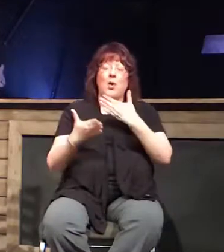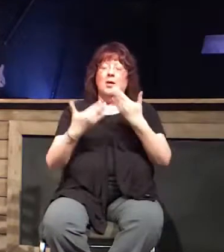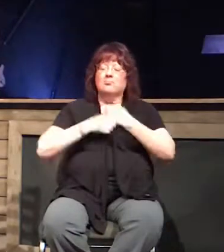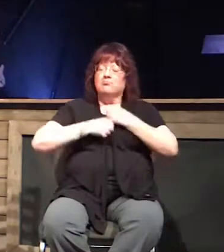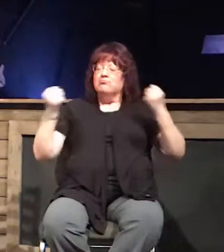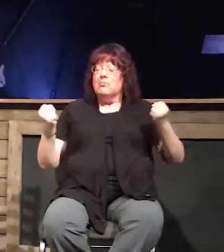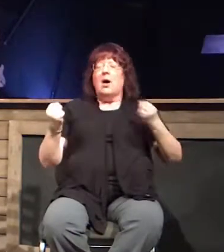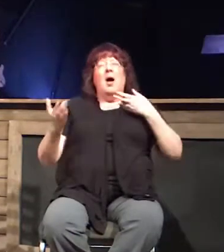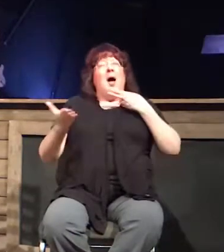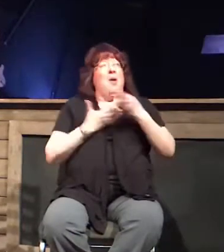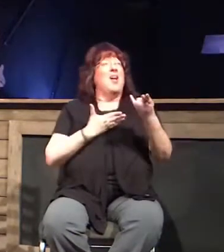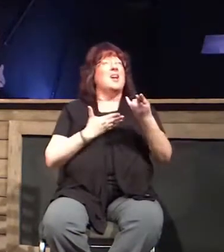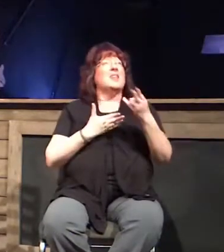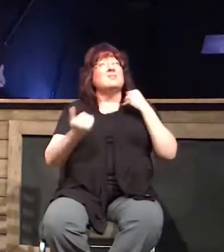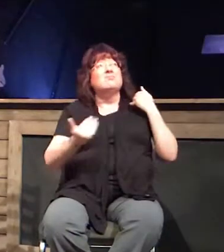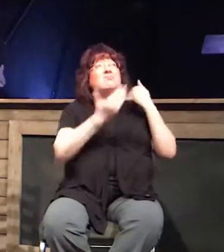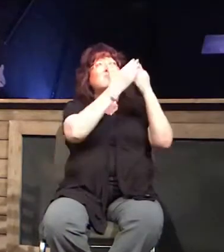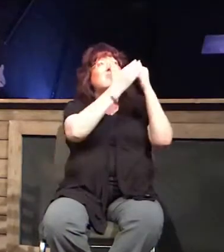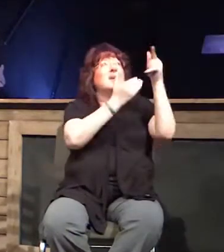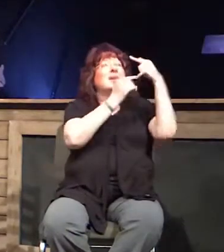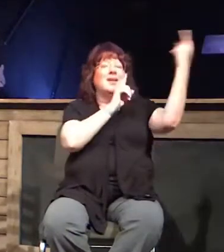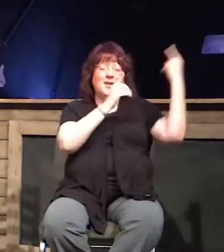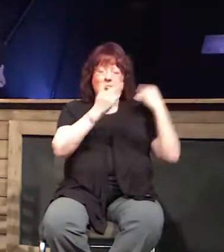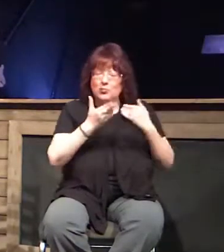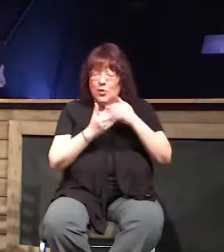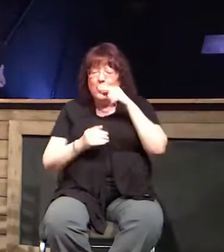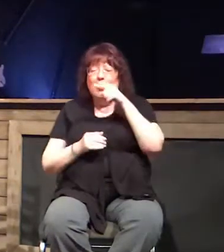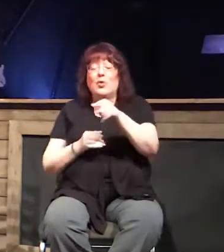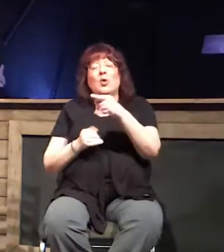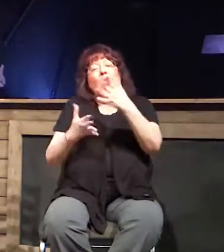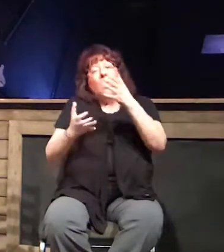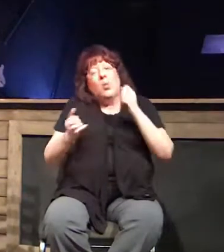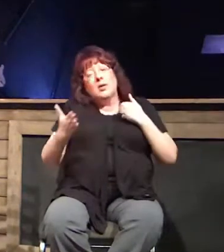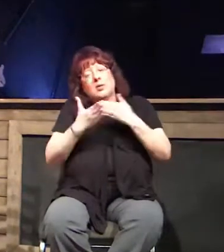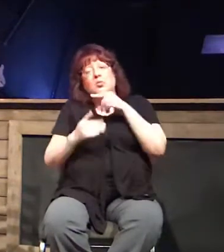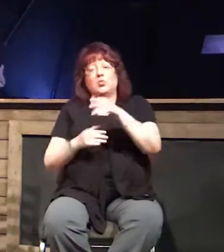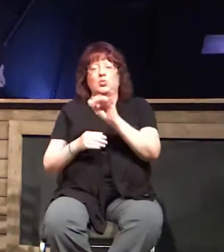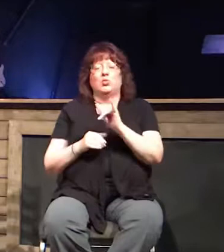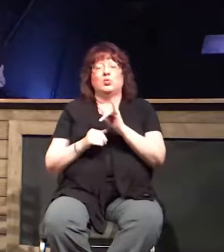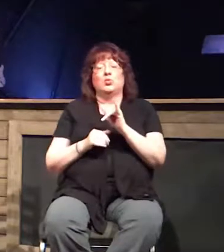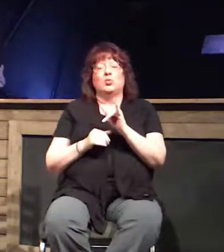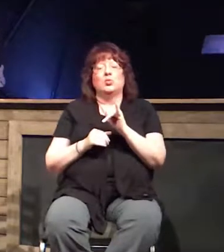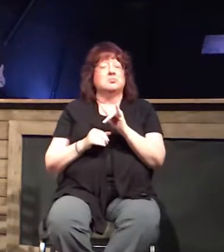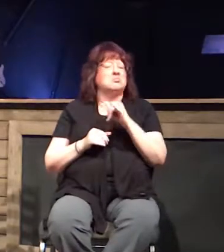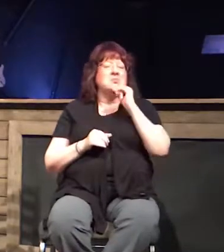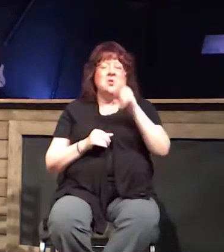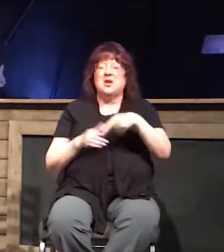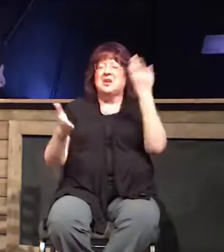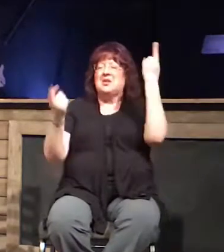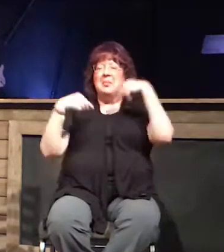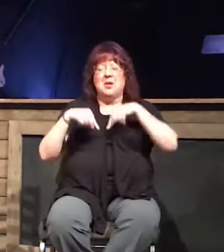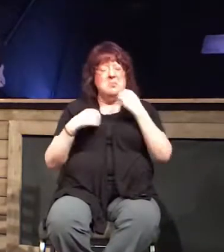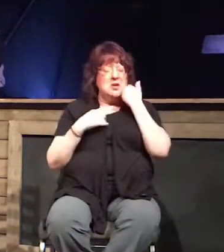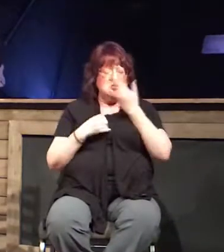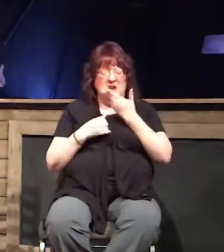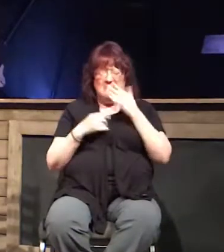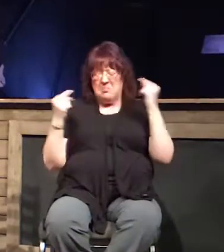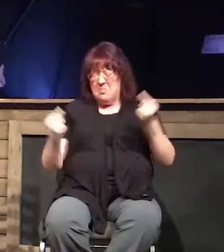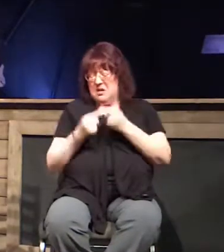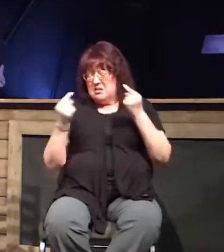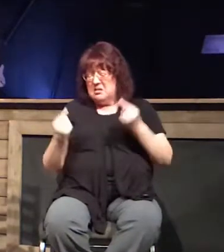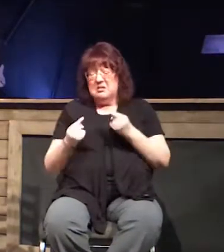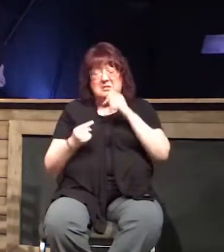be honest about that and draw near to God, he has drawn near to you, and we want to be near you as well. You do not need to come in here to be ashamed of your